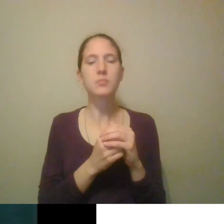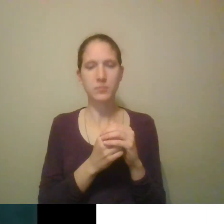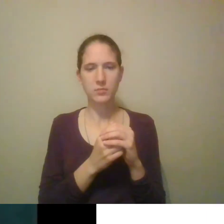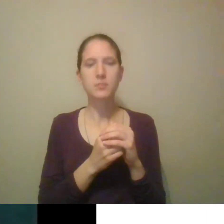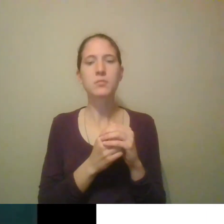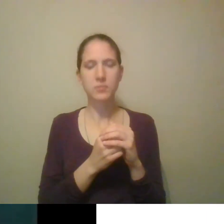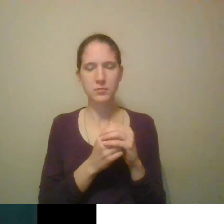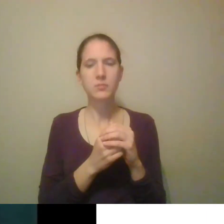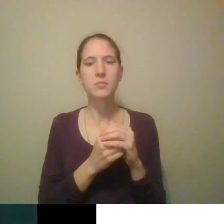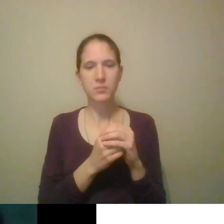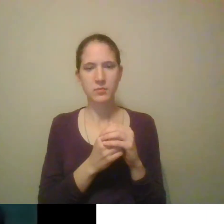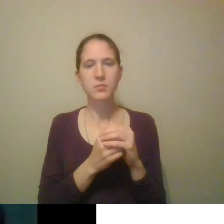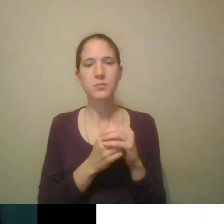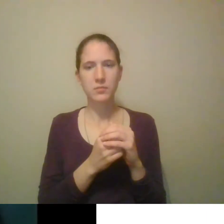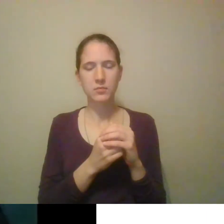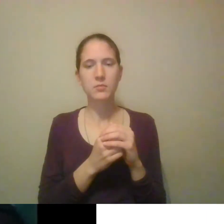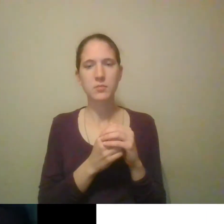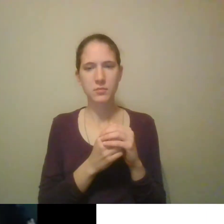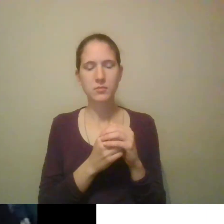shape. Okay.